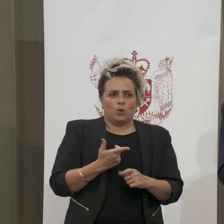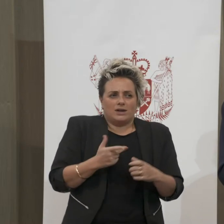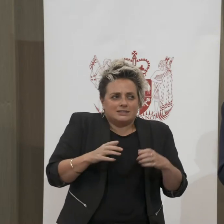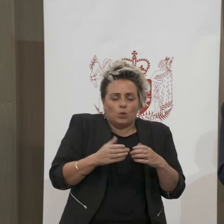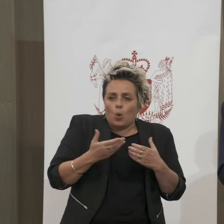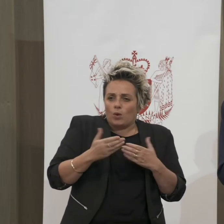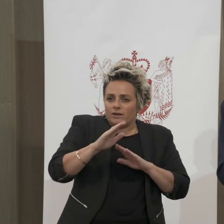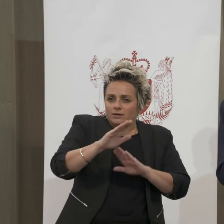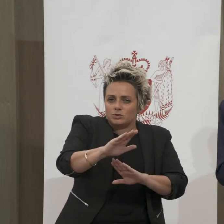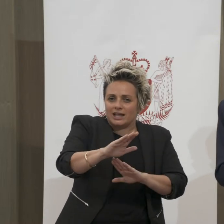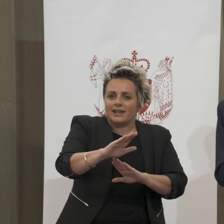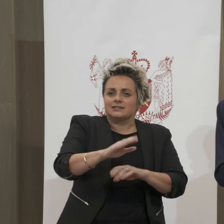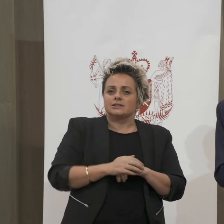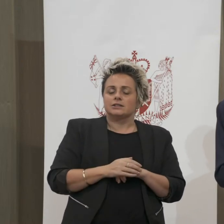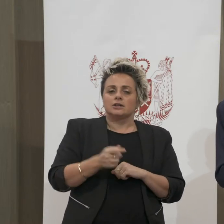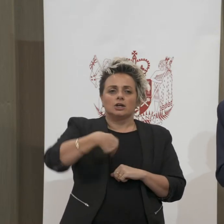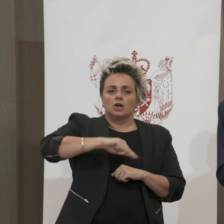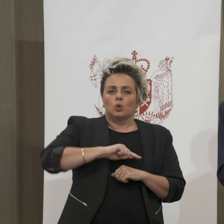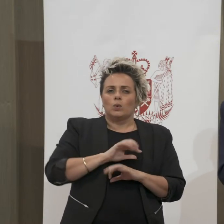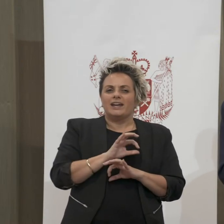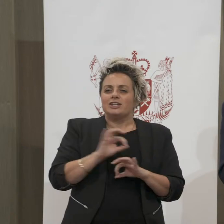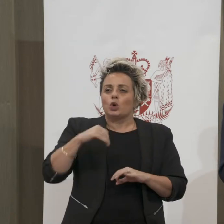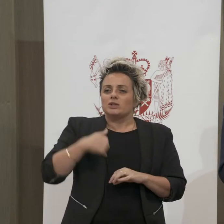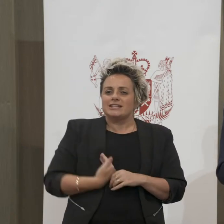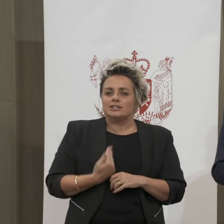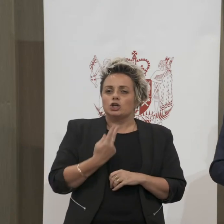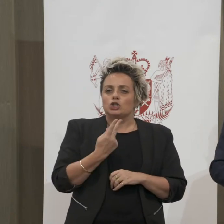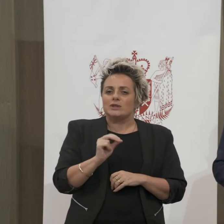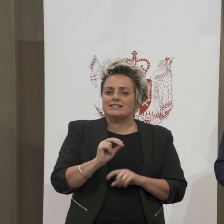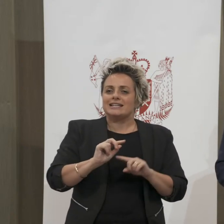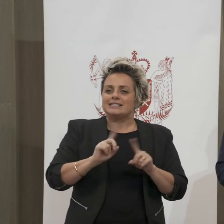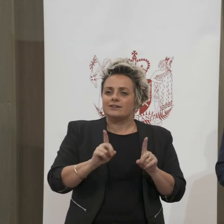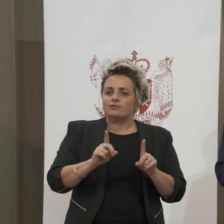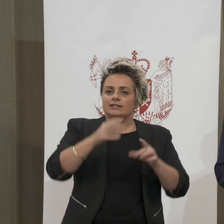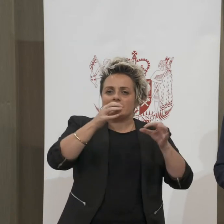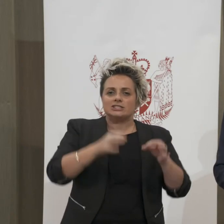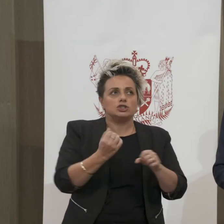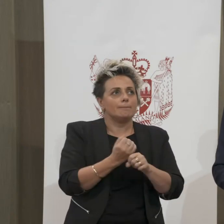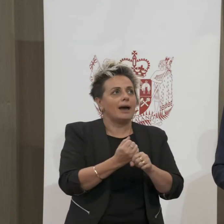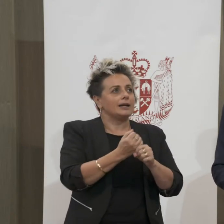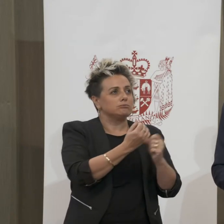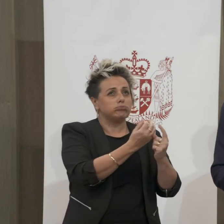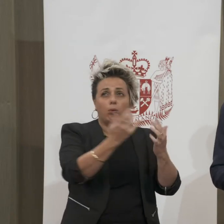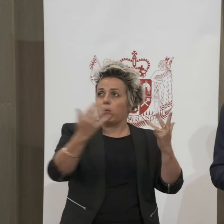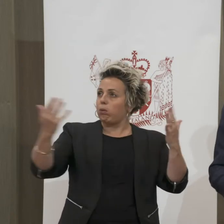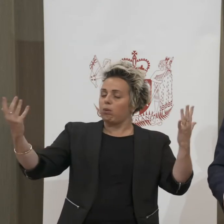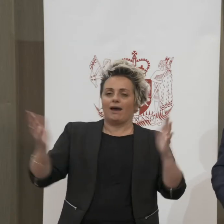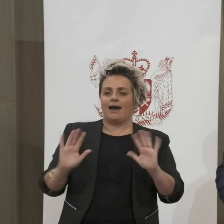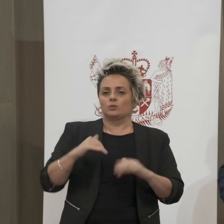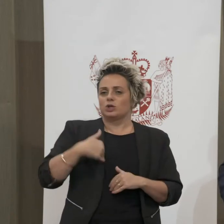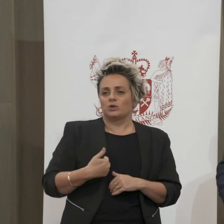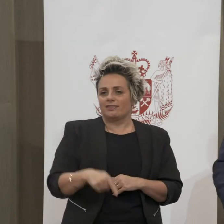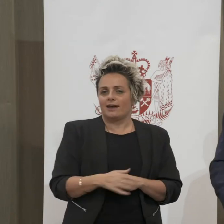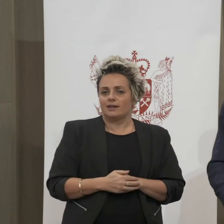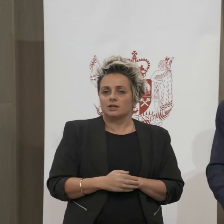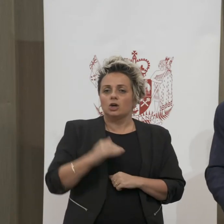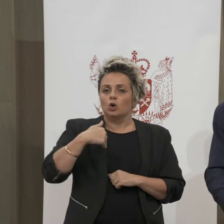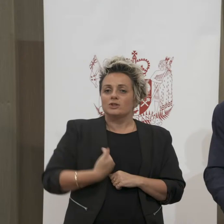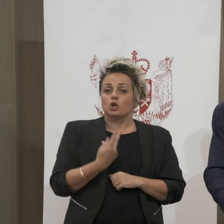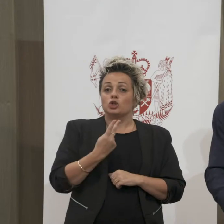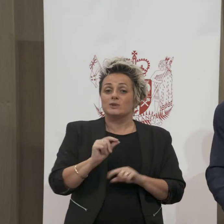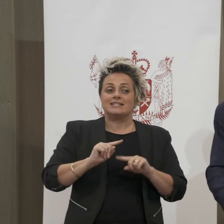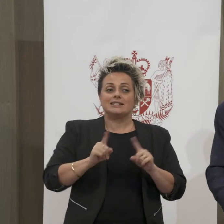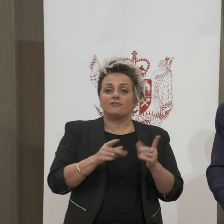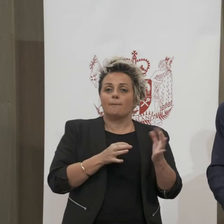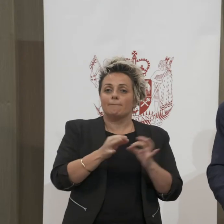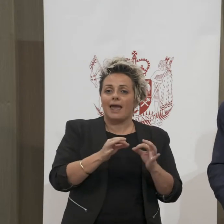nation. We simply do not need 20 different sets of decision makers. Nor do we need 20 plans for